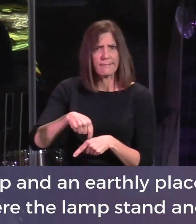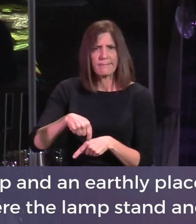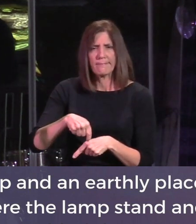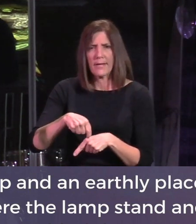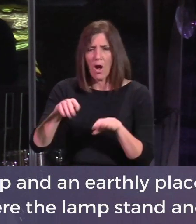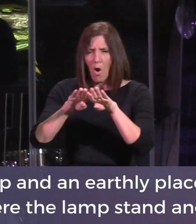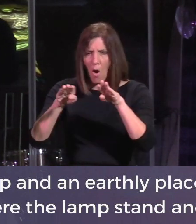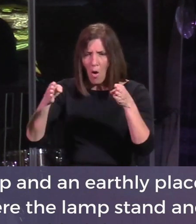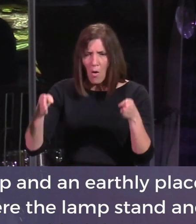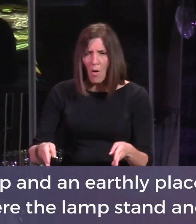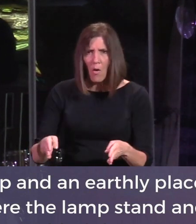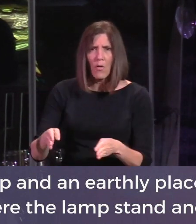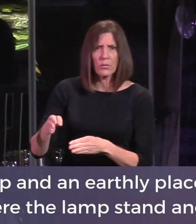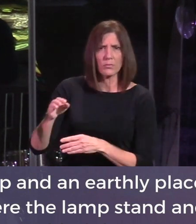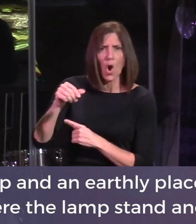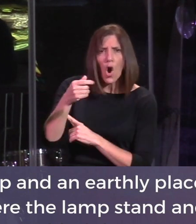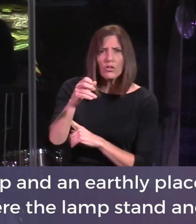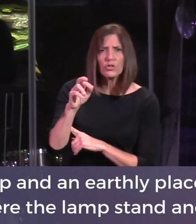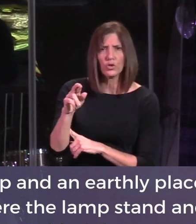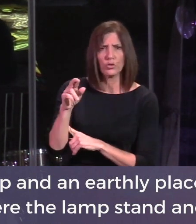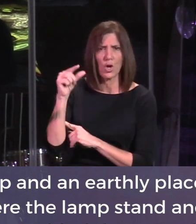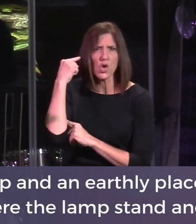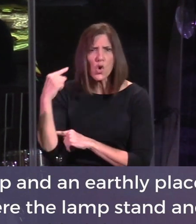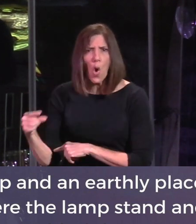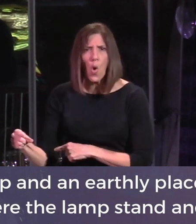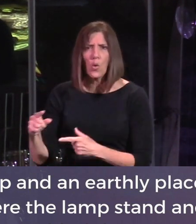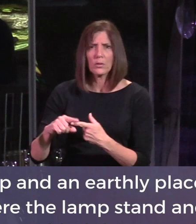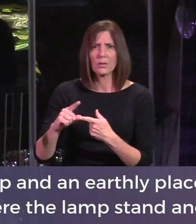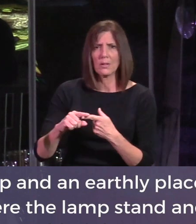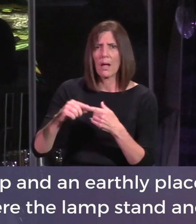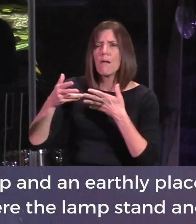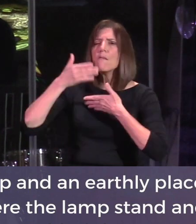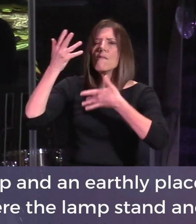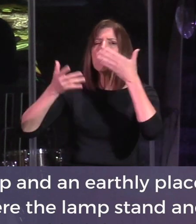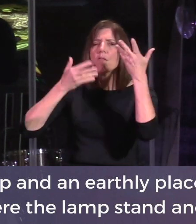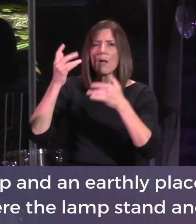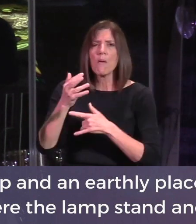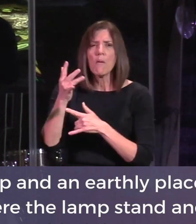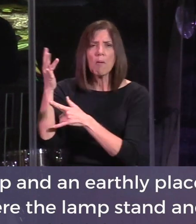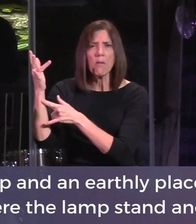of incense and the ark of the covenant covered on all sides with gold,